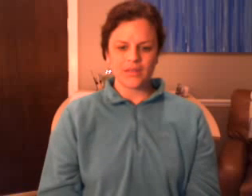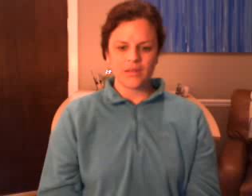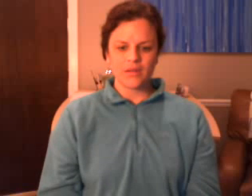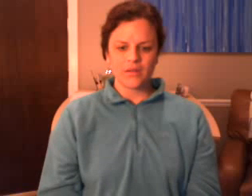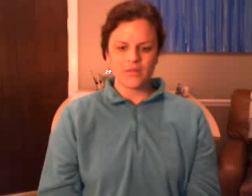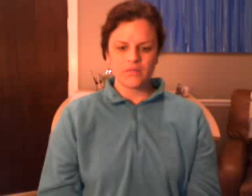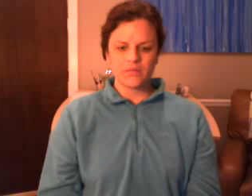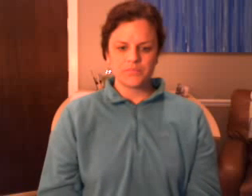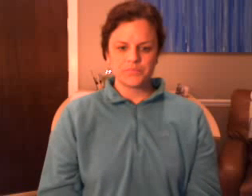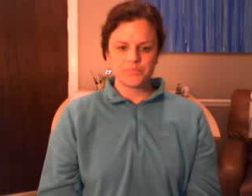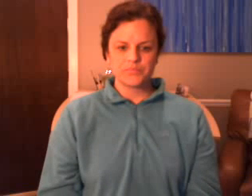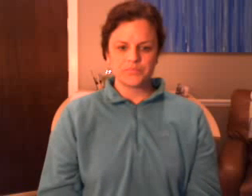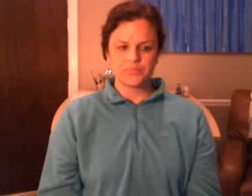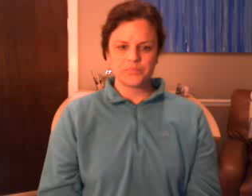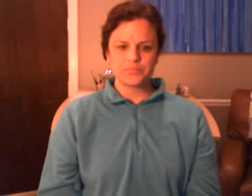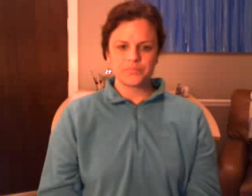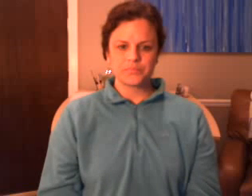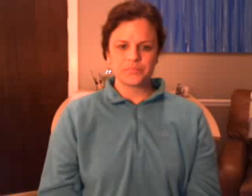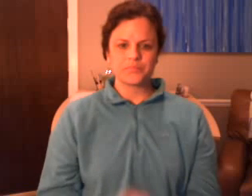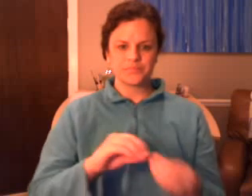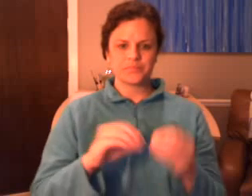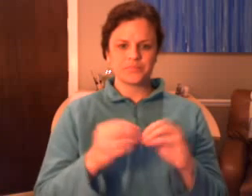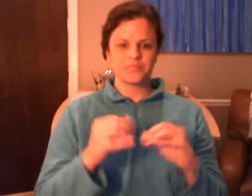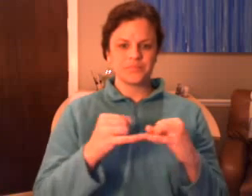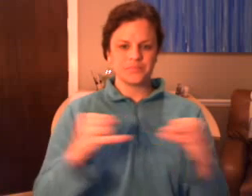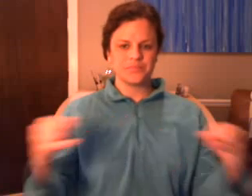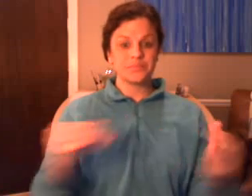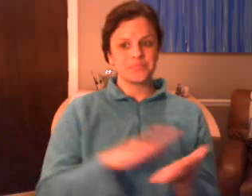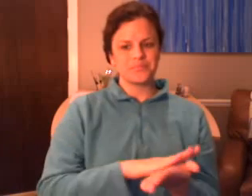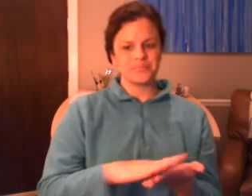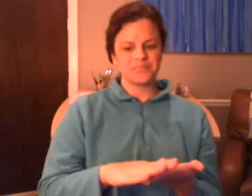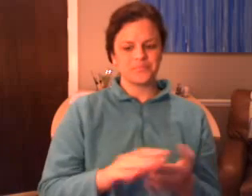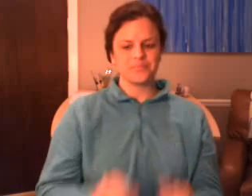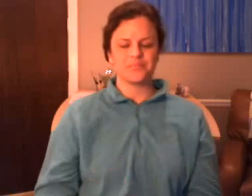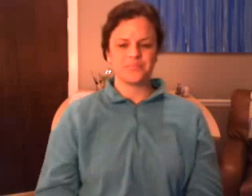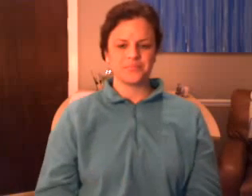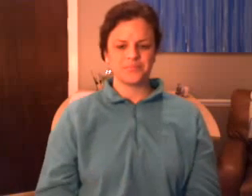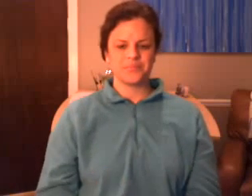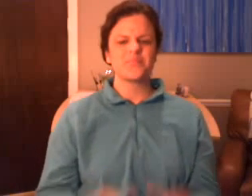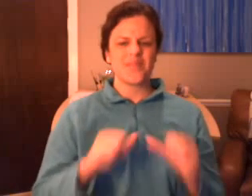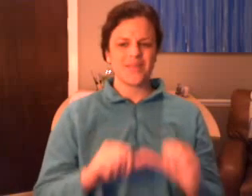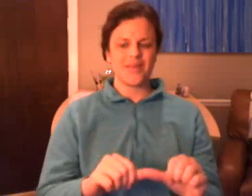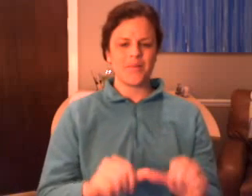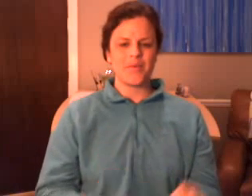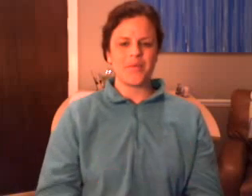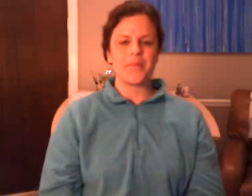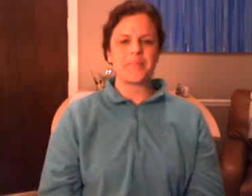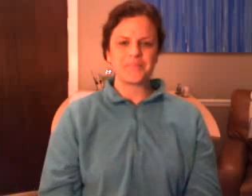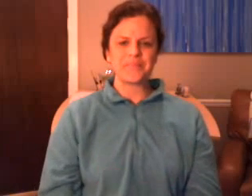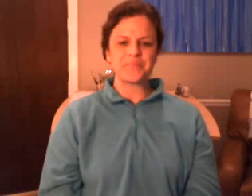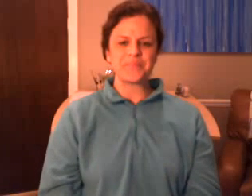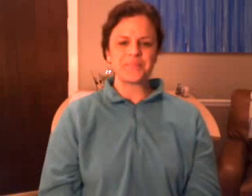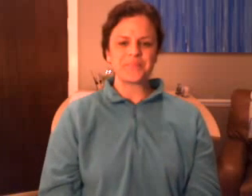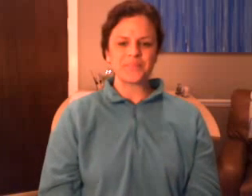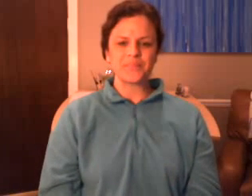want to do a few more problems using it, although as I use it, I'm sure I'll just continue to confuse you because I'll write so much on top of it. But let's see. I'll use